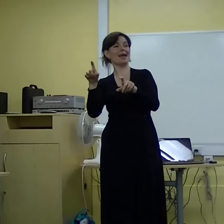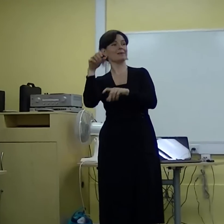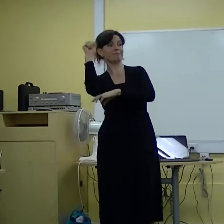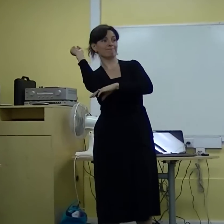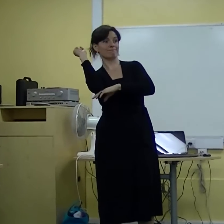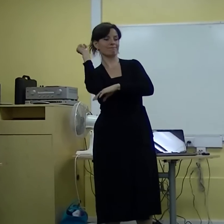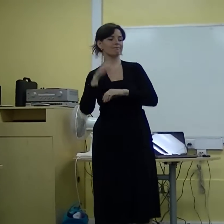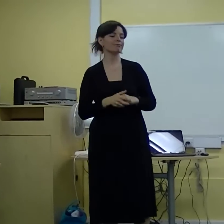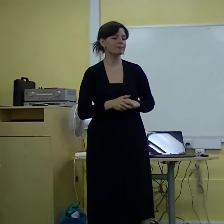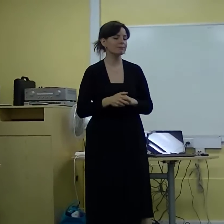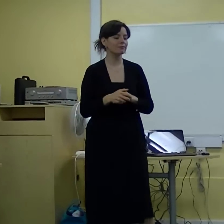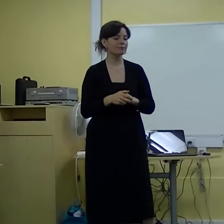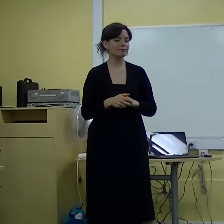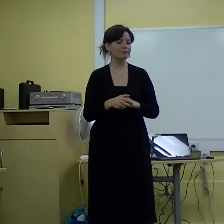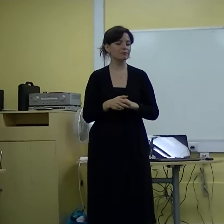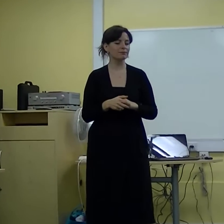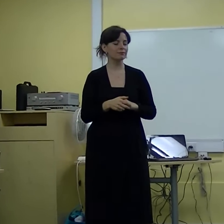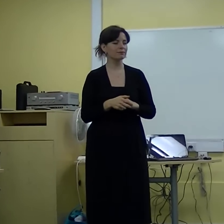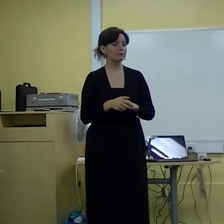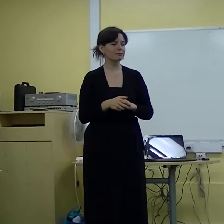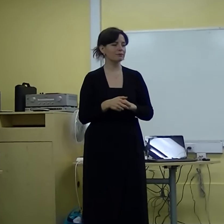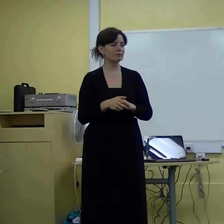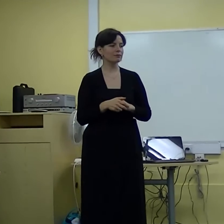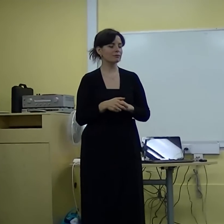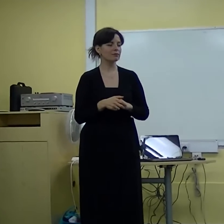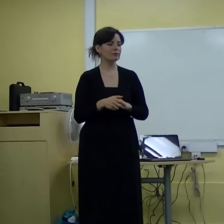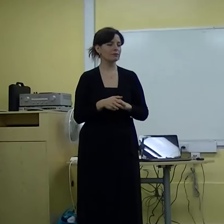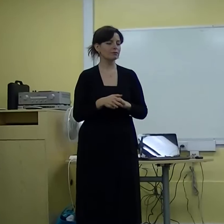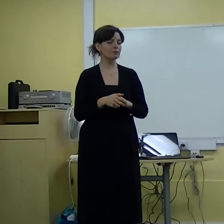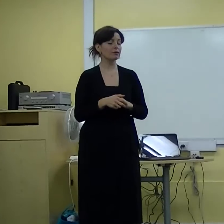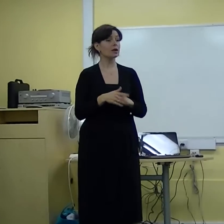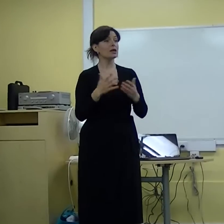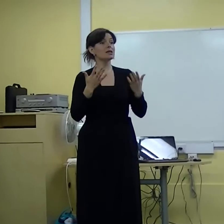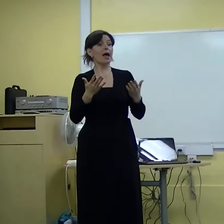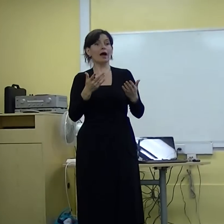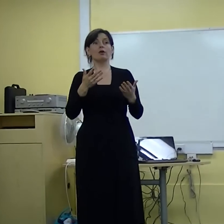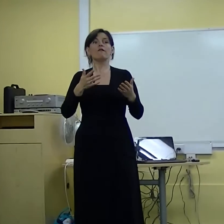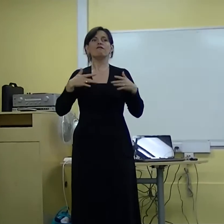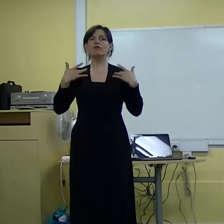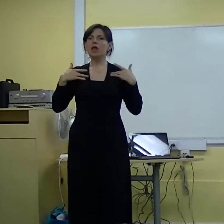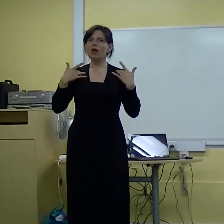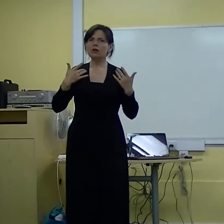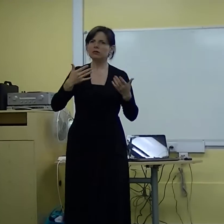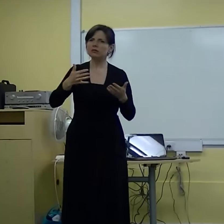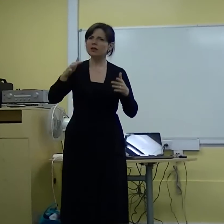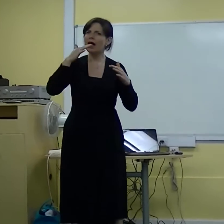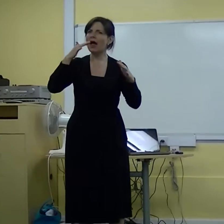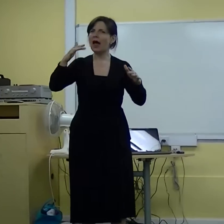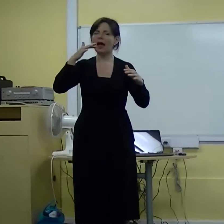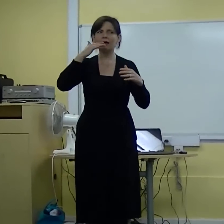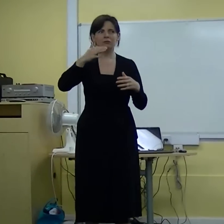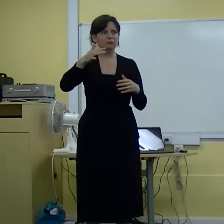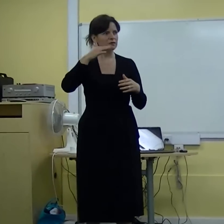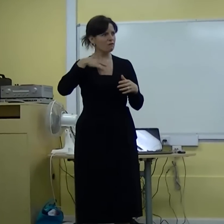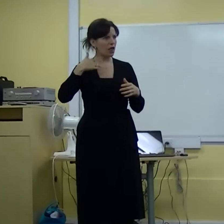What you have to do then is to get your head down, and what you're trying to do is to feel for any air coming out of the nose or